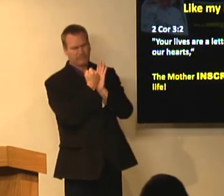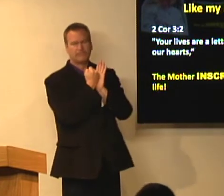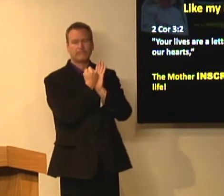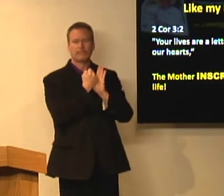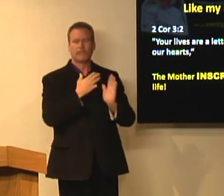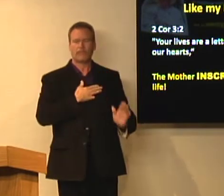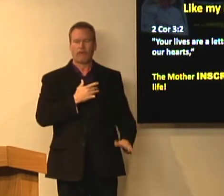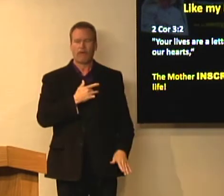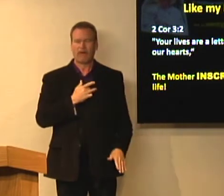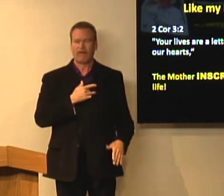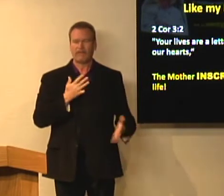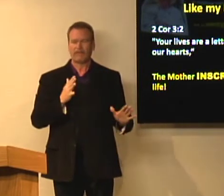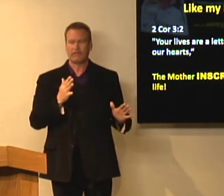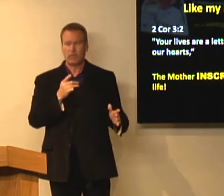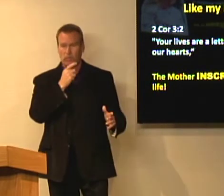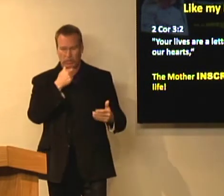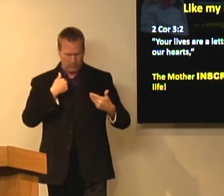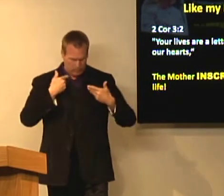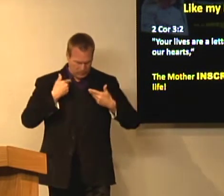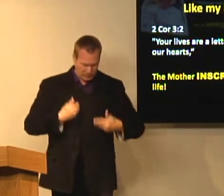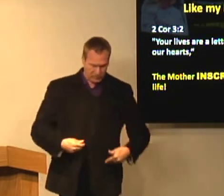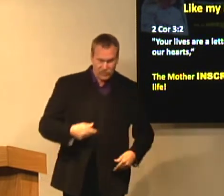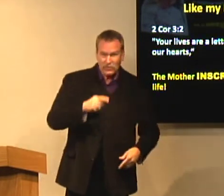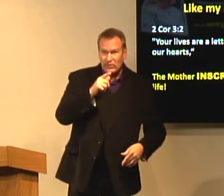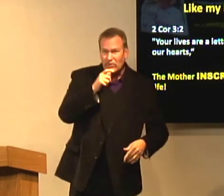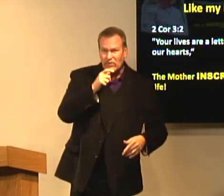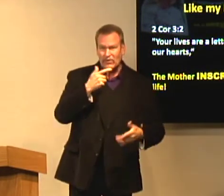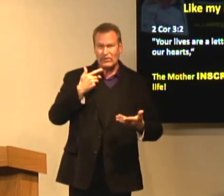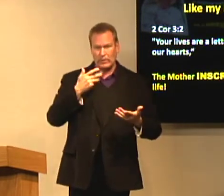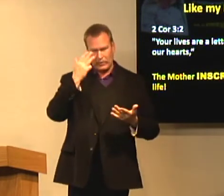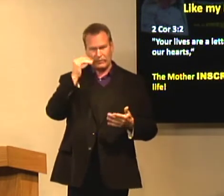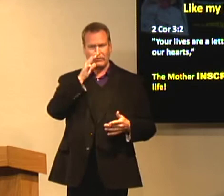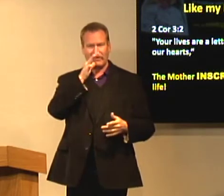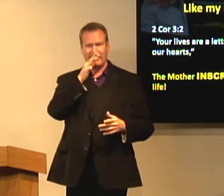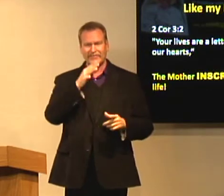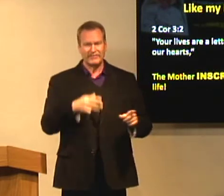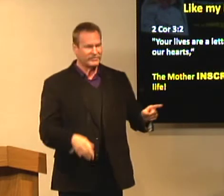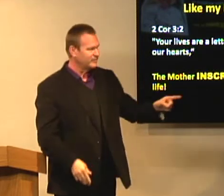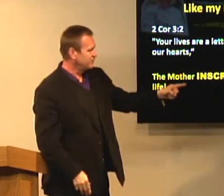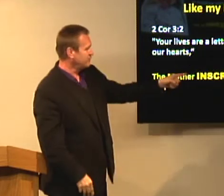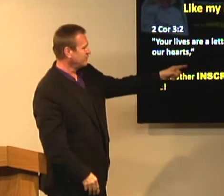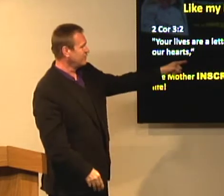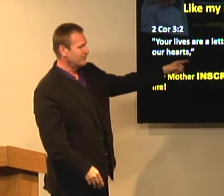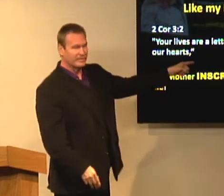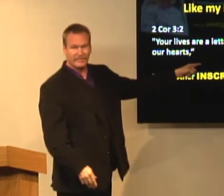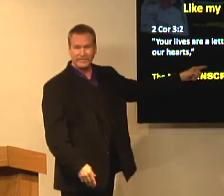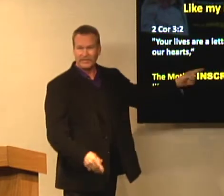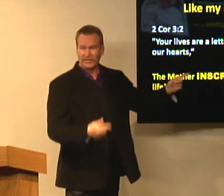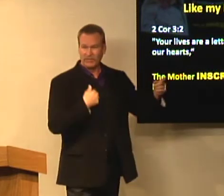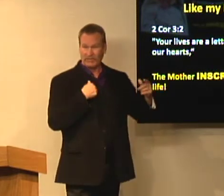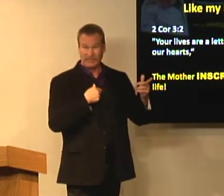My mother was inscribed in my life. She's in my heart. Who I am now is because of my mom, that woman